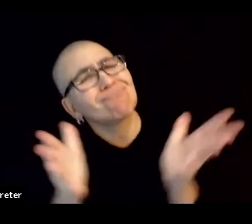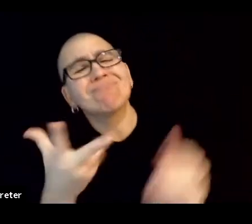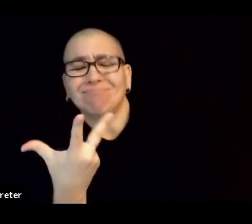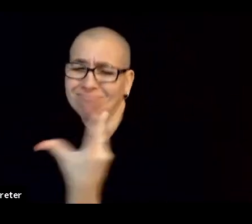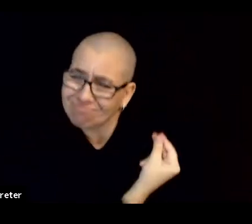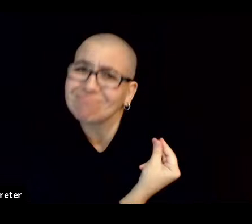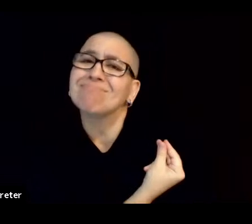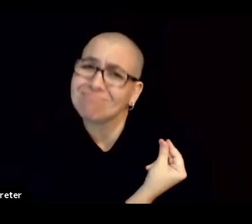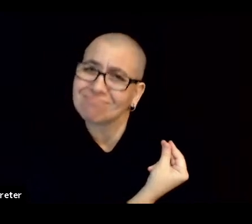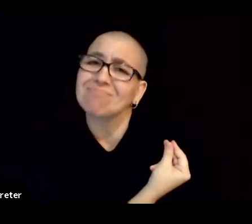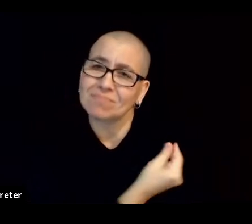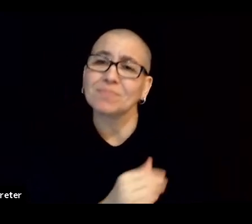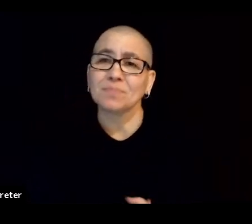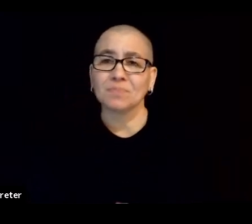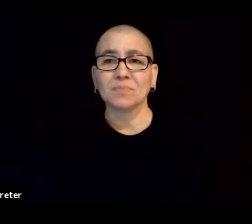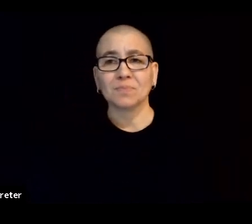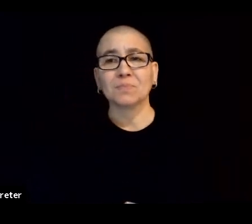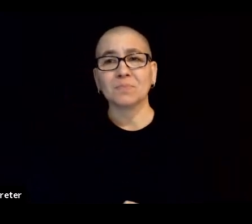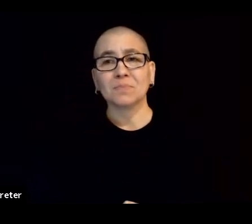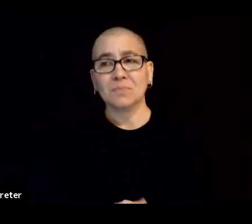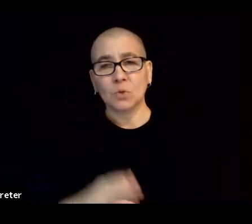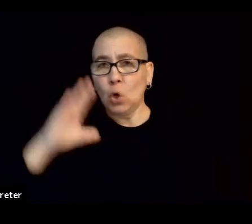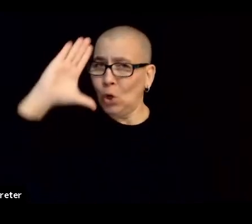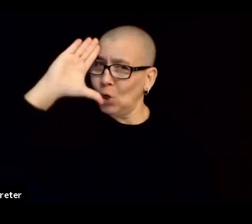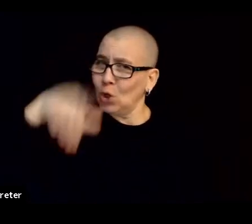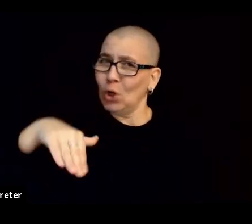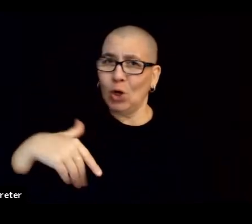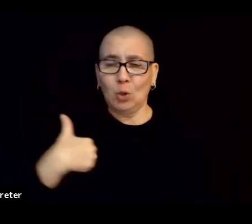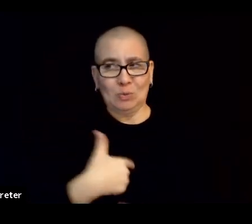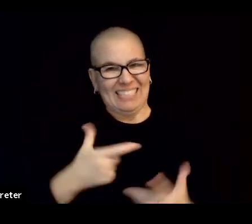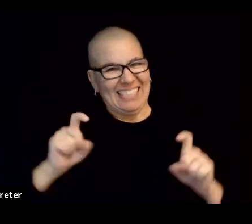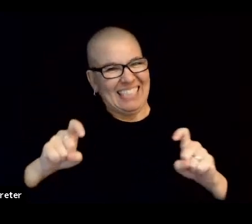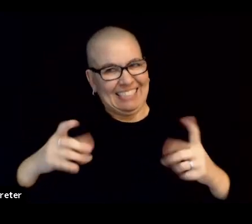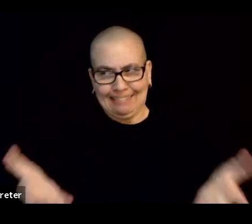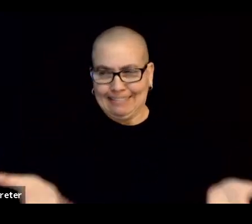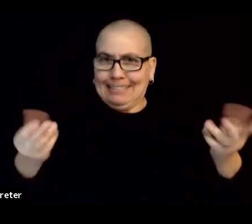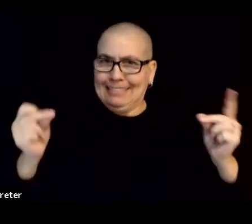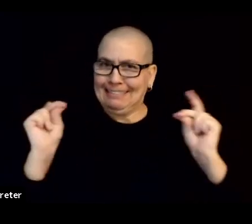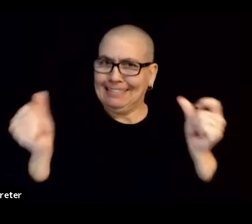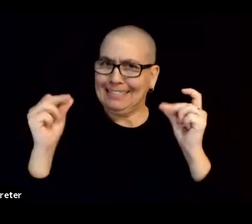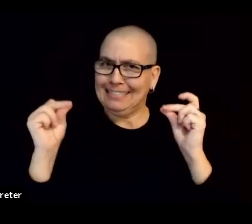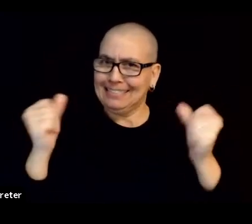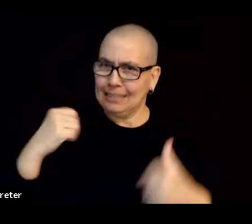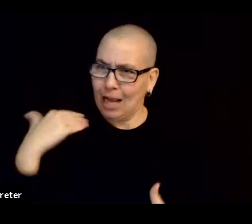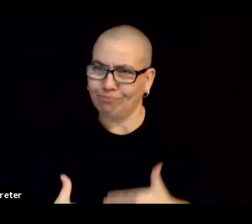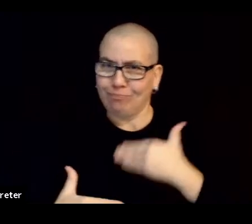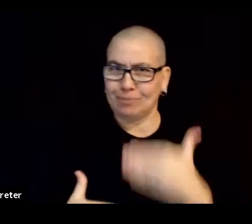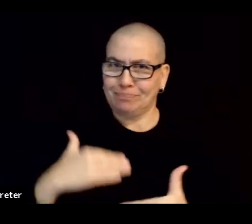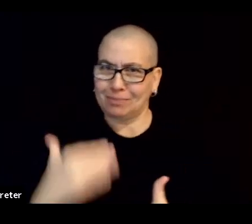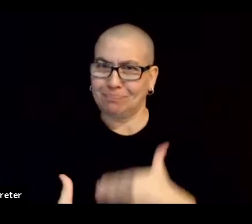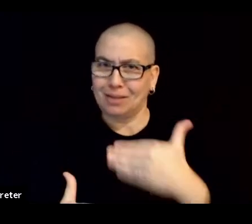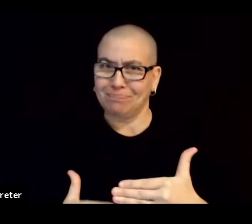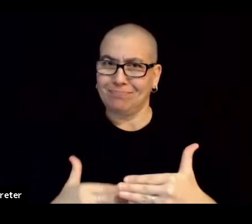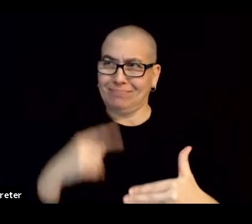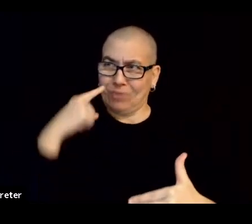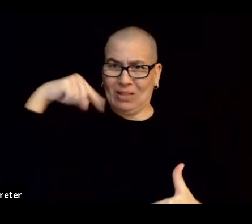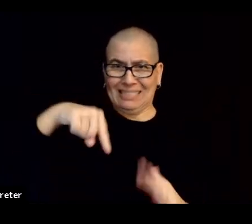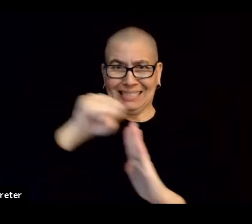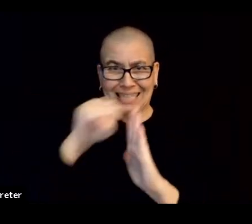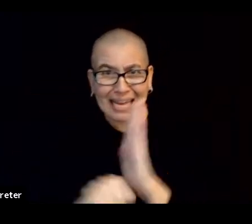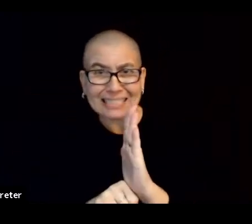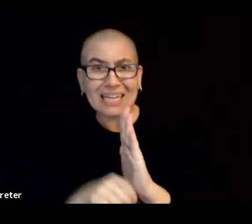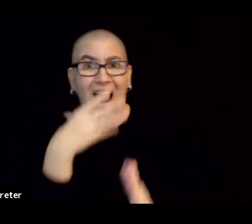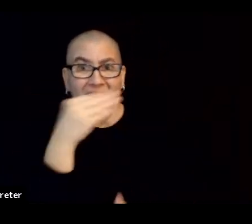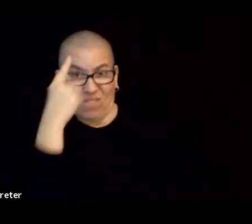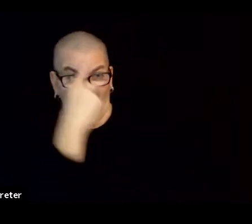quickly as a state. We have to move more quickly as healthcare systems because that vaccine doesn't do us any good if it's not in arms.